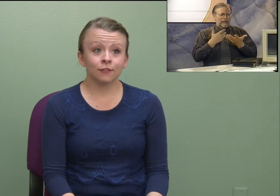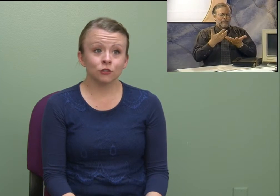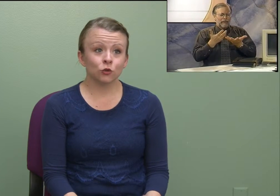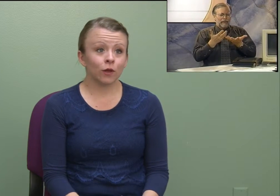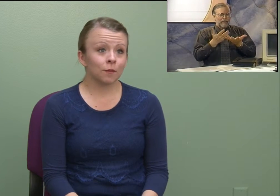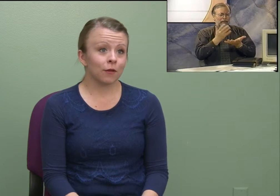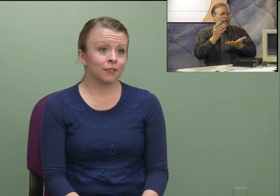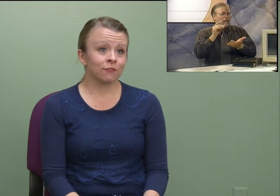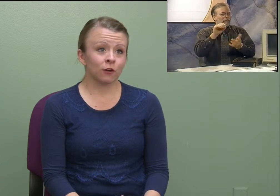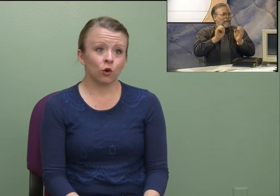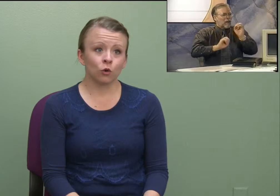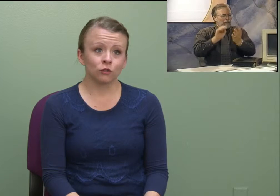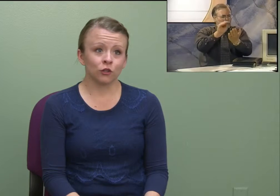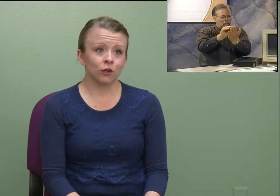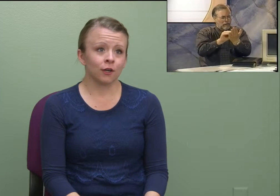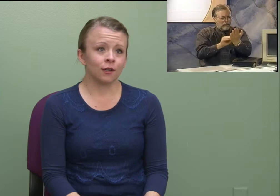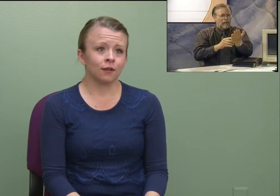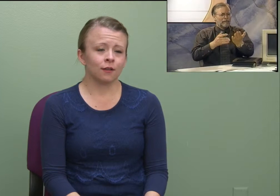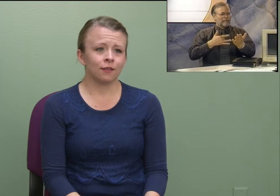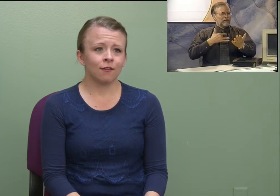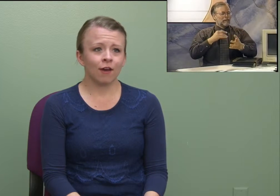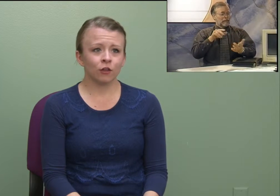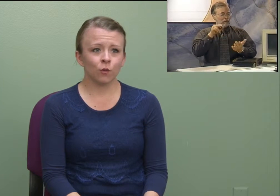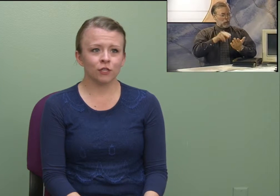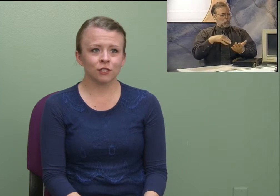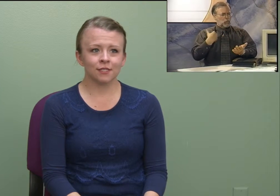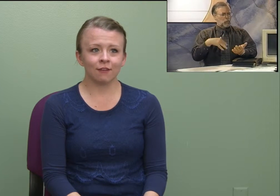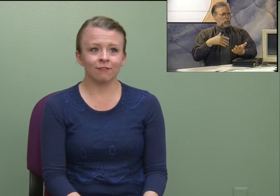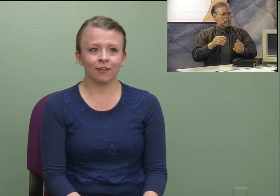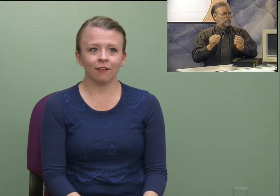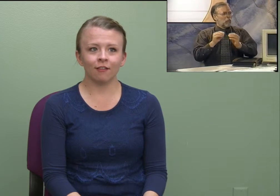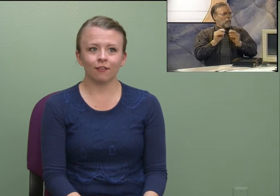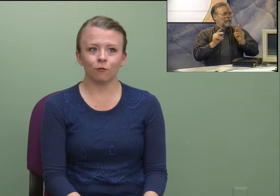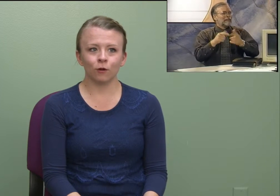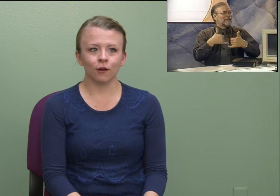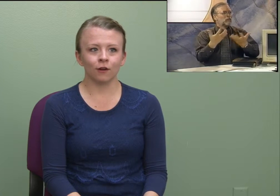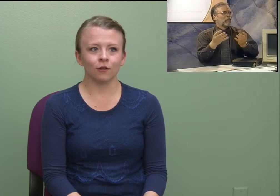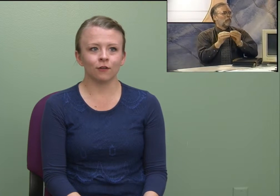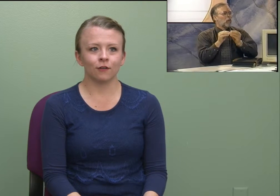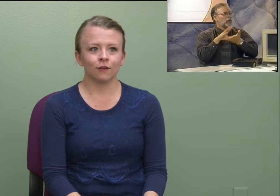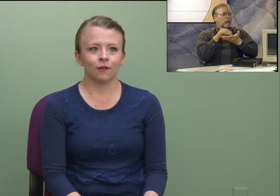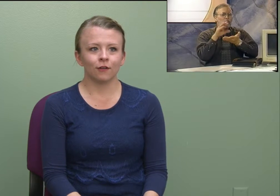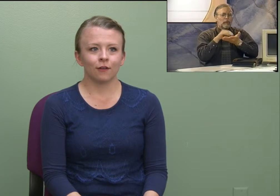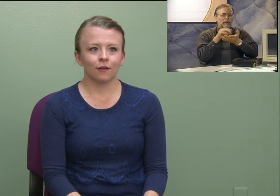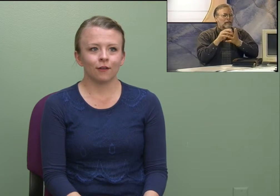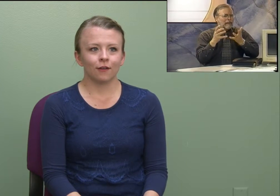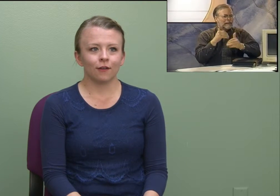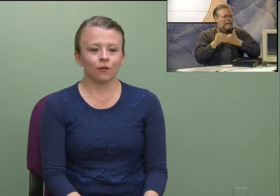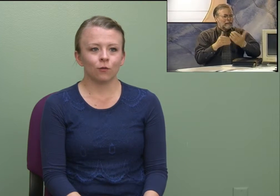They loved enjoying about the different culture, and the evaluations, I feel, were